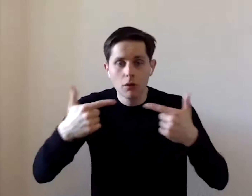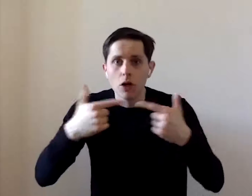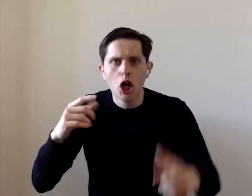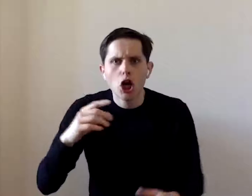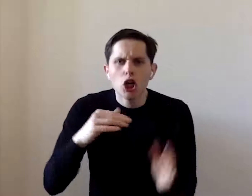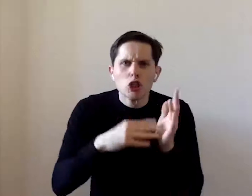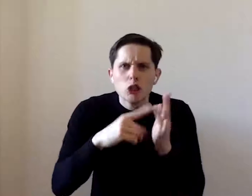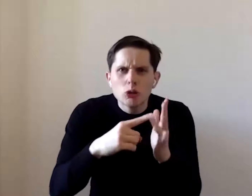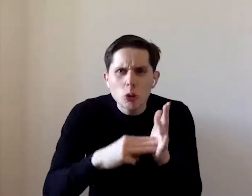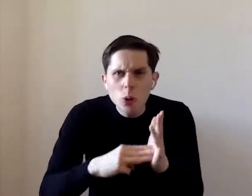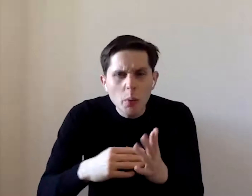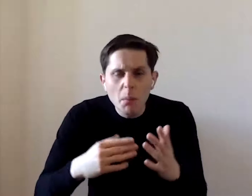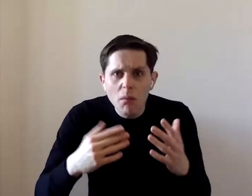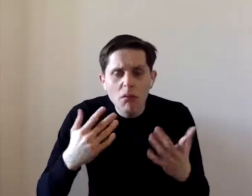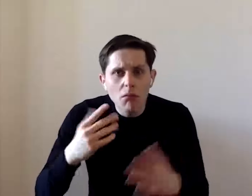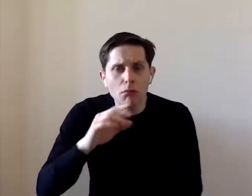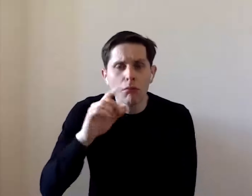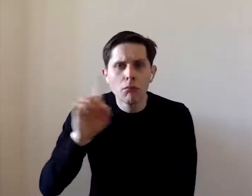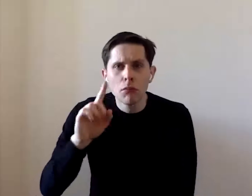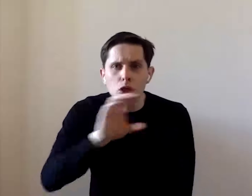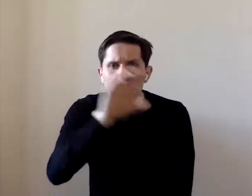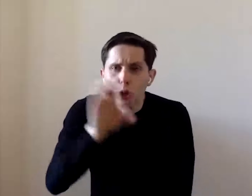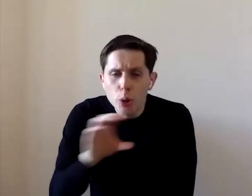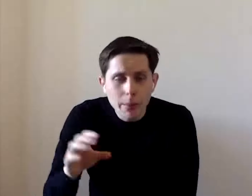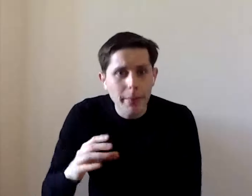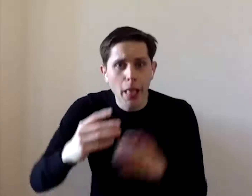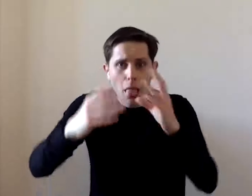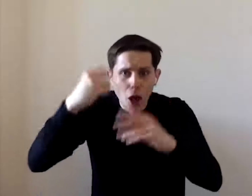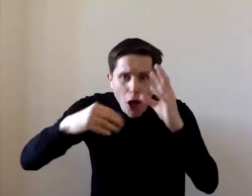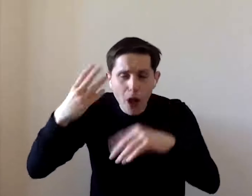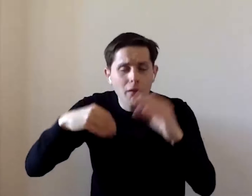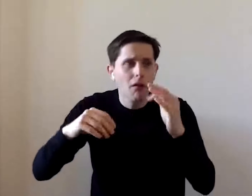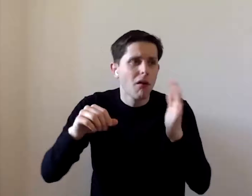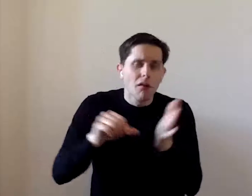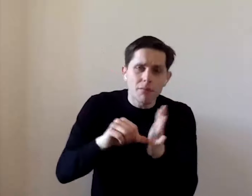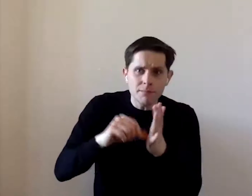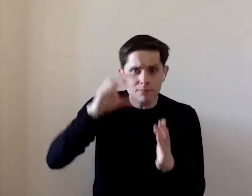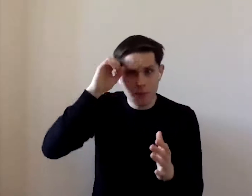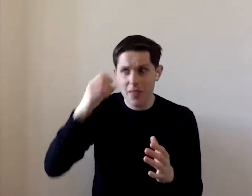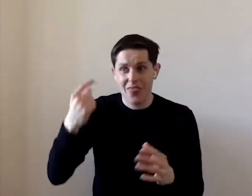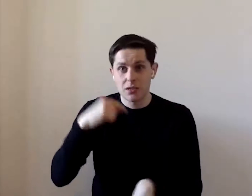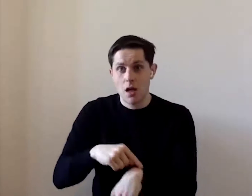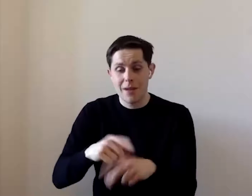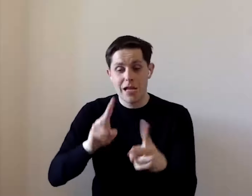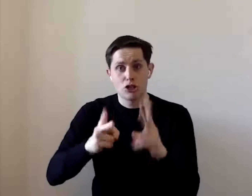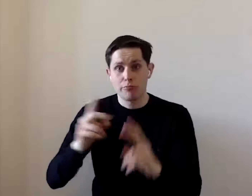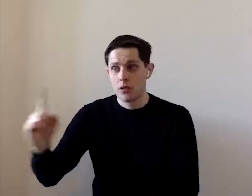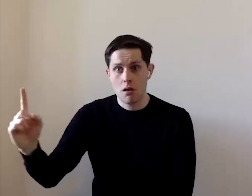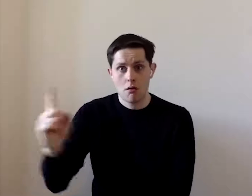it was a huge learning curve. How to make this adjustment to working online via Zoom. I remember when I